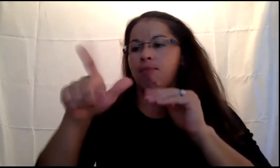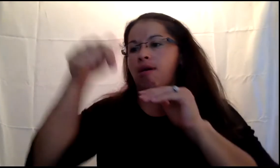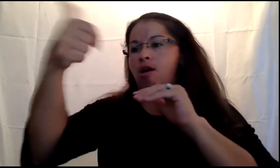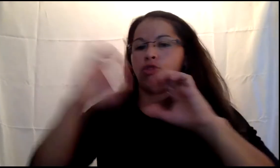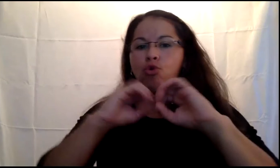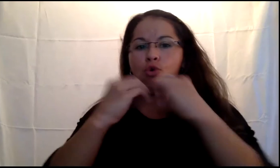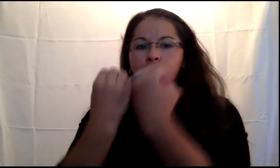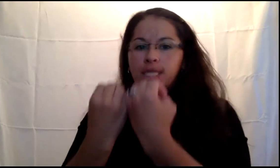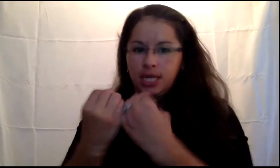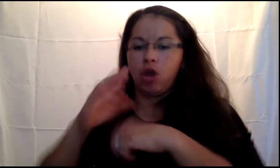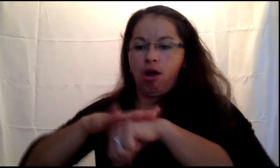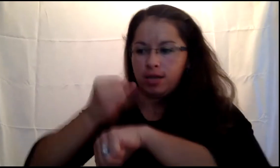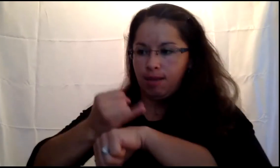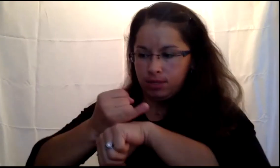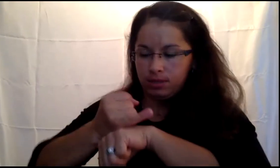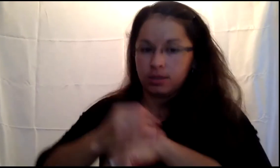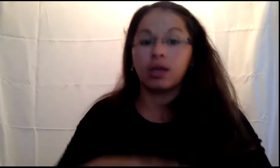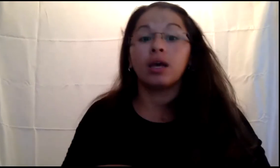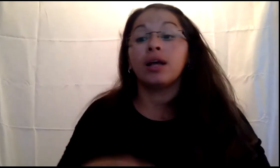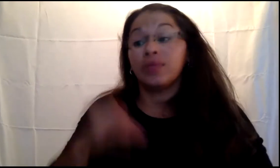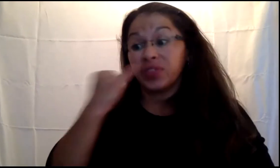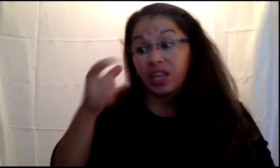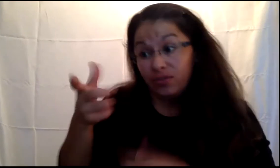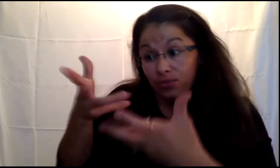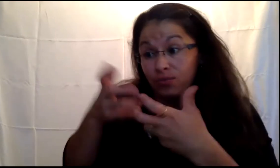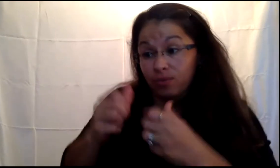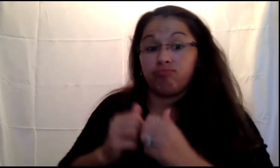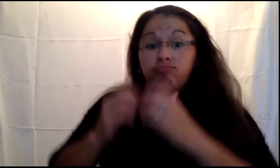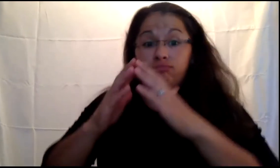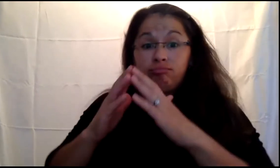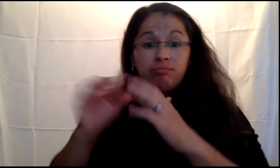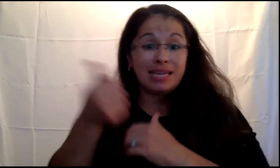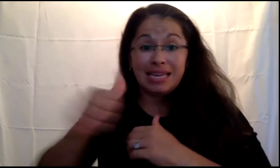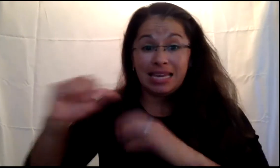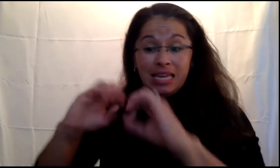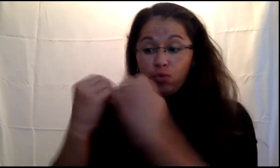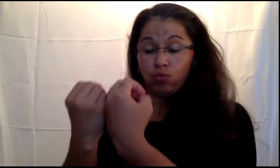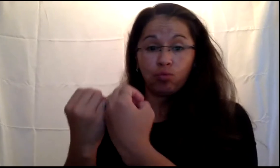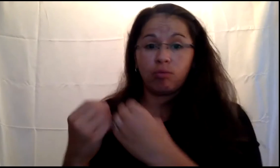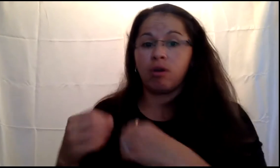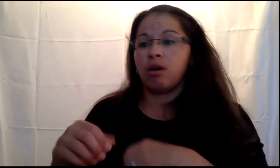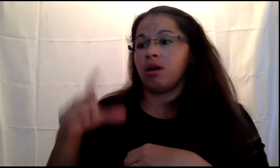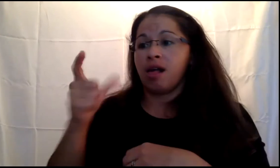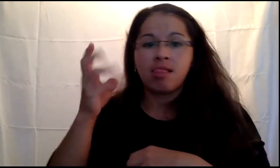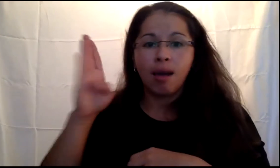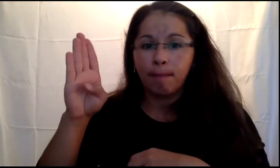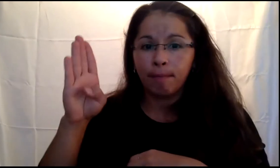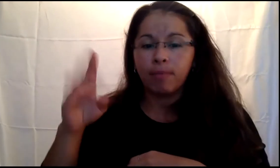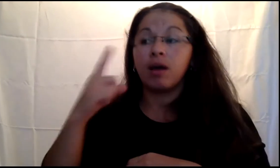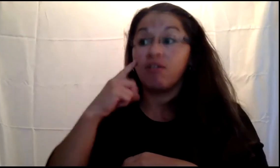think if you're looking to start any type of club, but particularly a club that serves undocumented students, I think that student activities